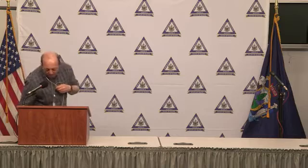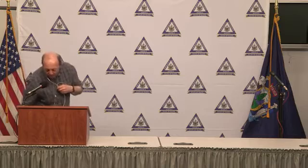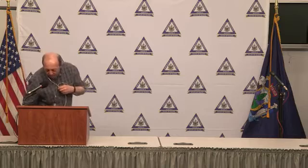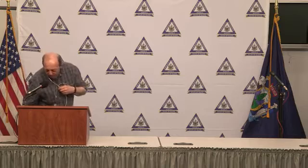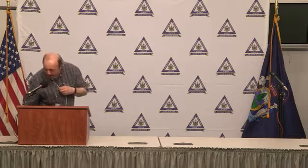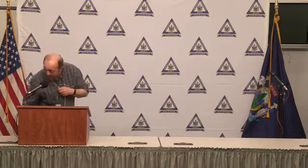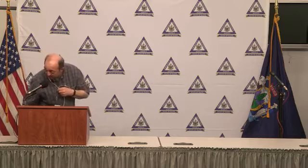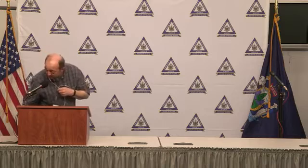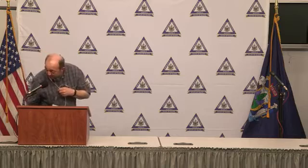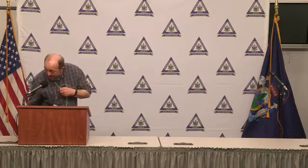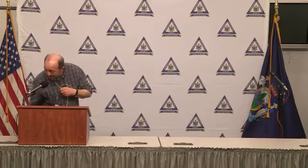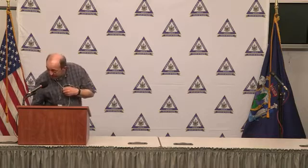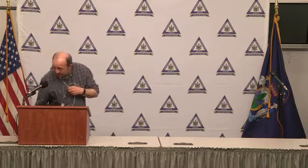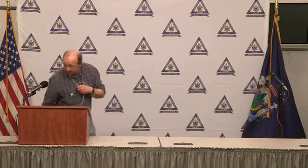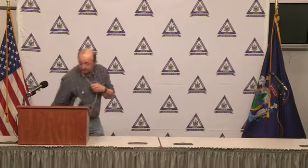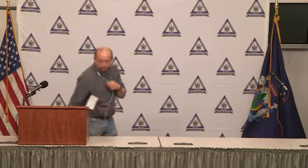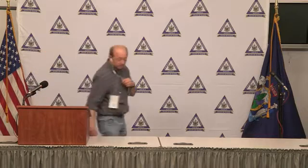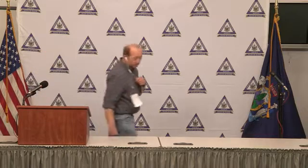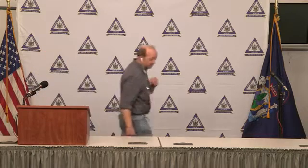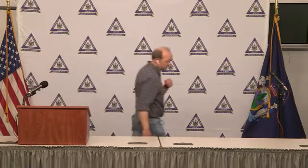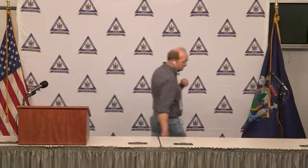Okay, everyone should be in here in 30 seconds.